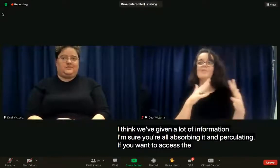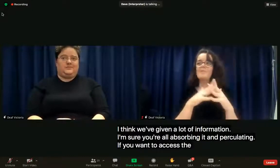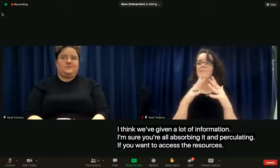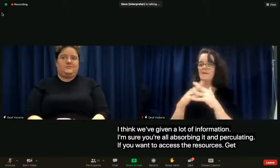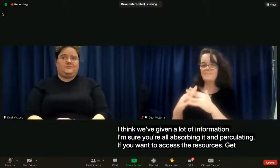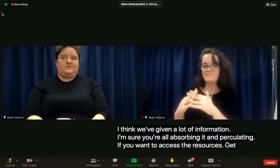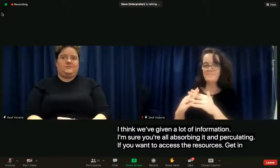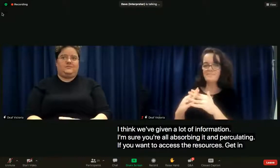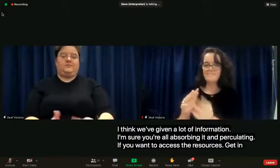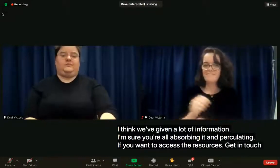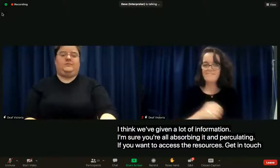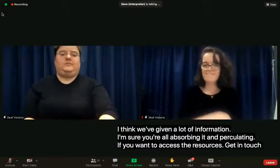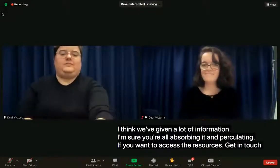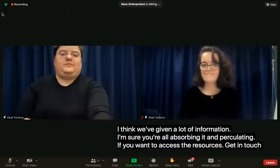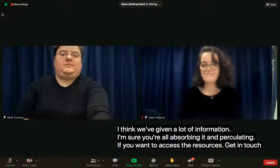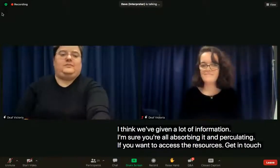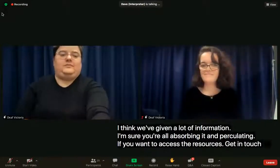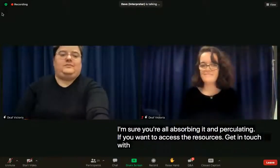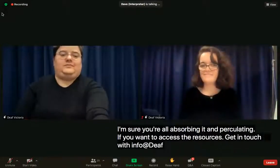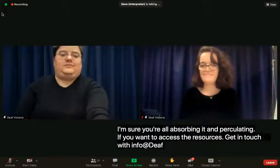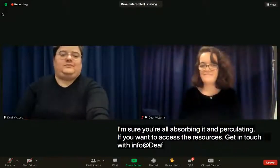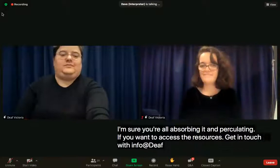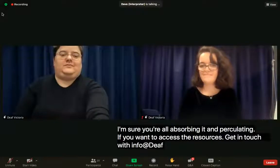info@deafvictoria.org.au, or log on to our website.